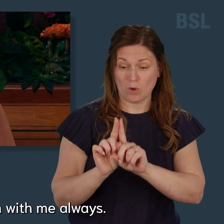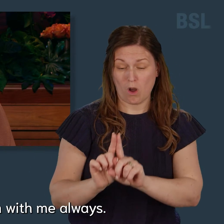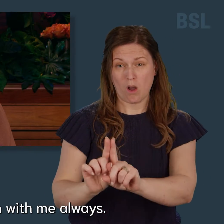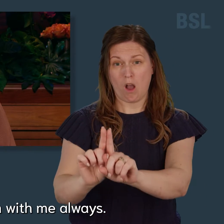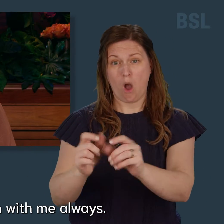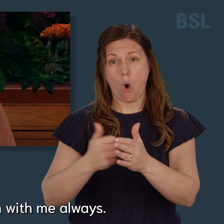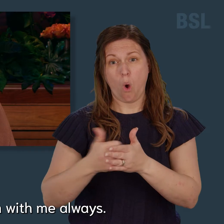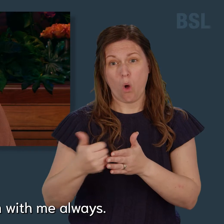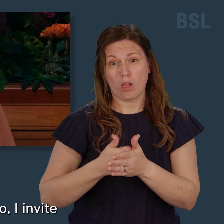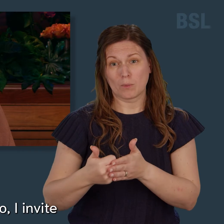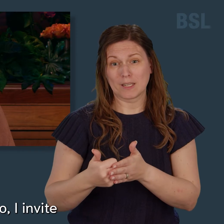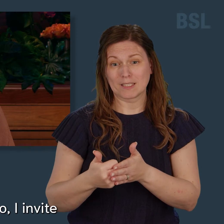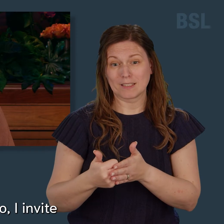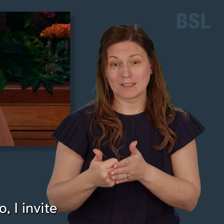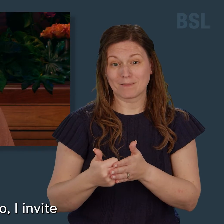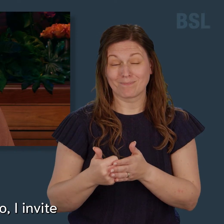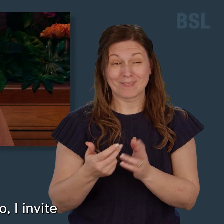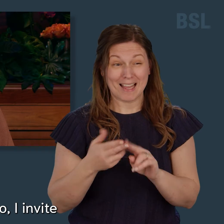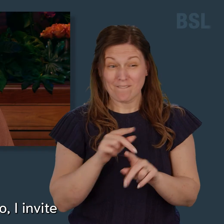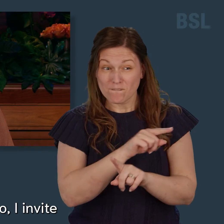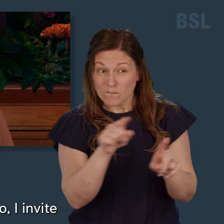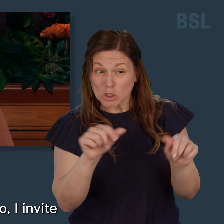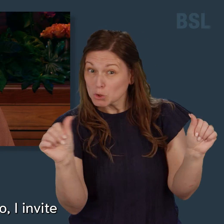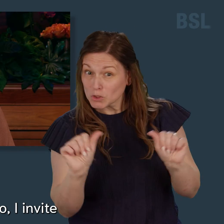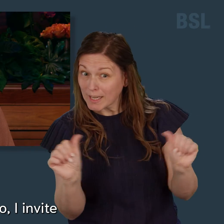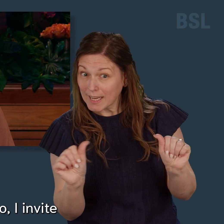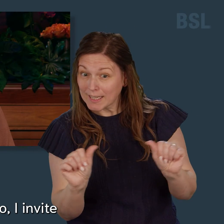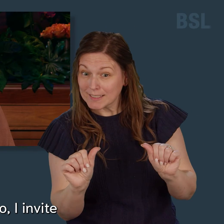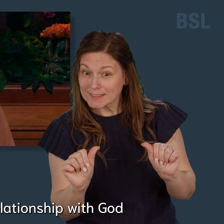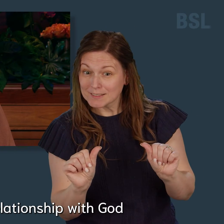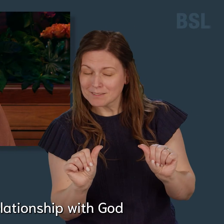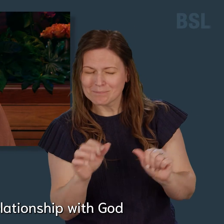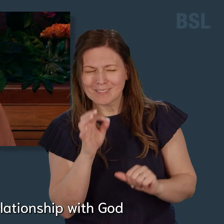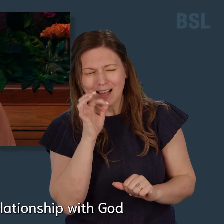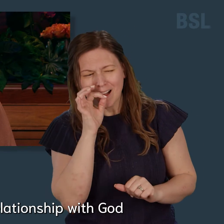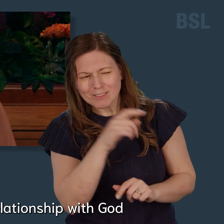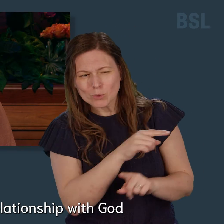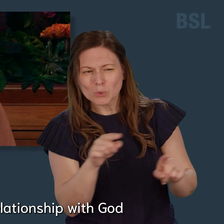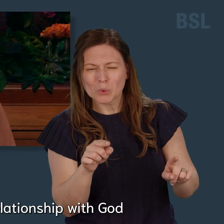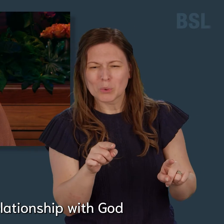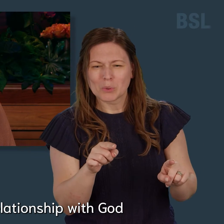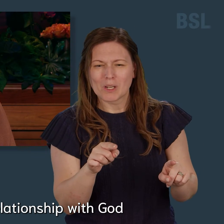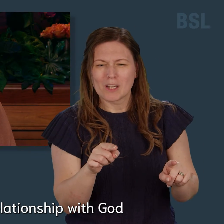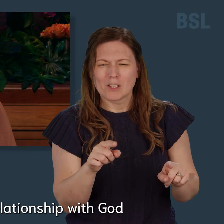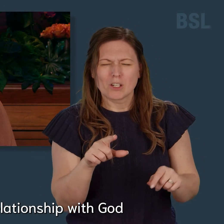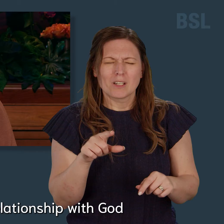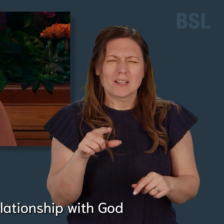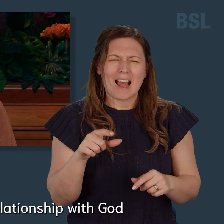always. If you have not yet done so, I invite you to choose a deeper